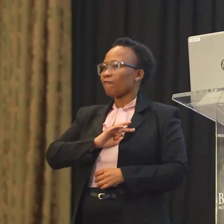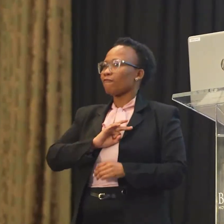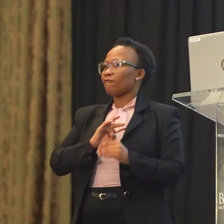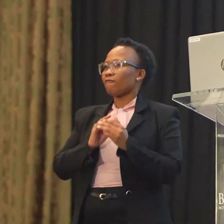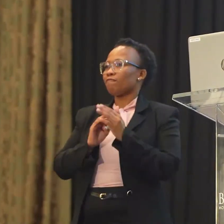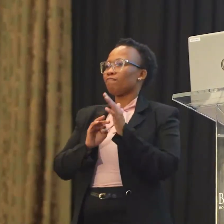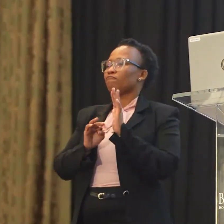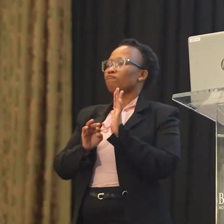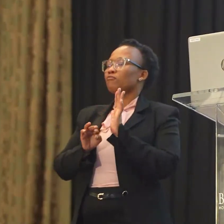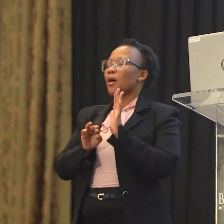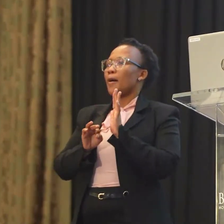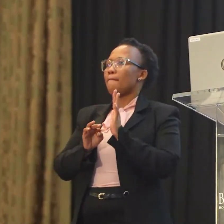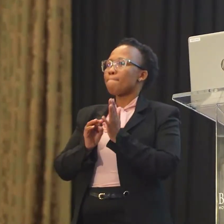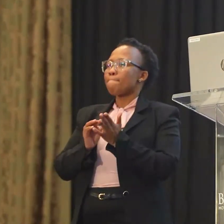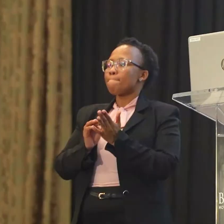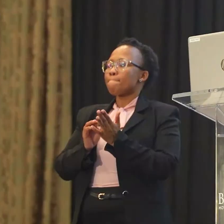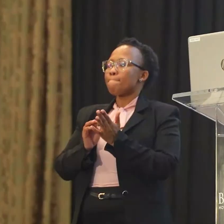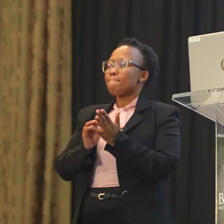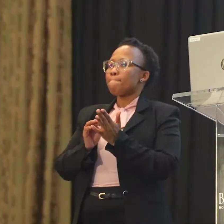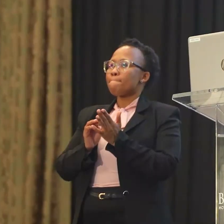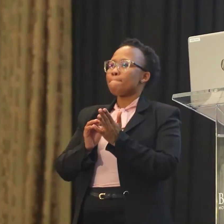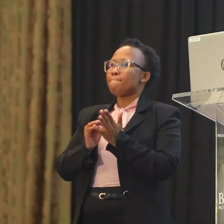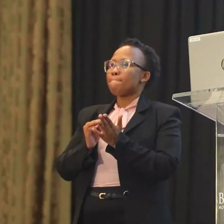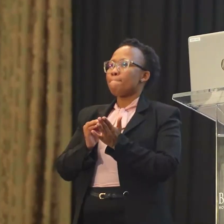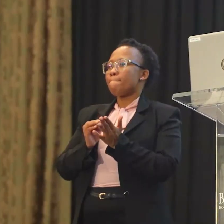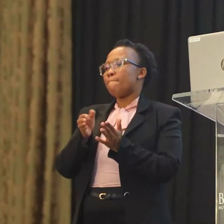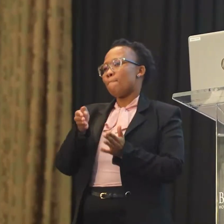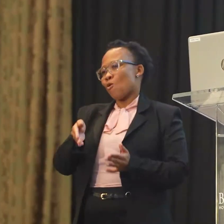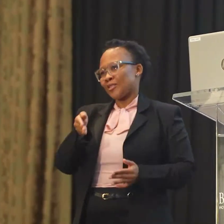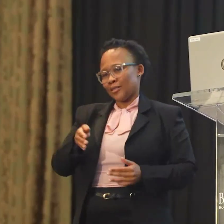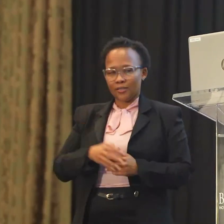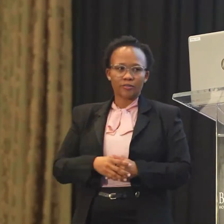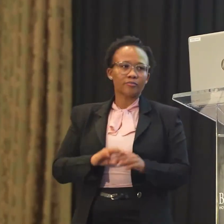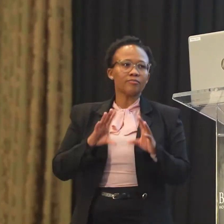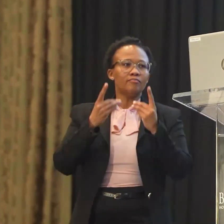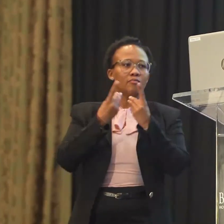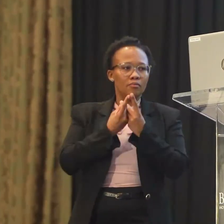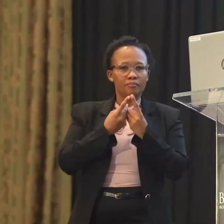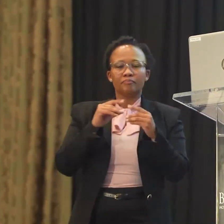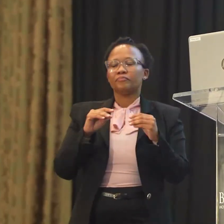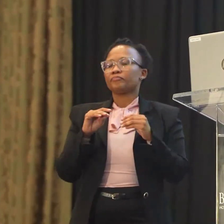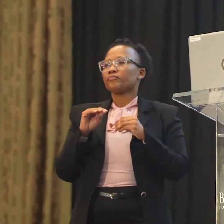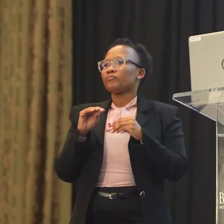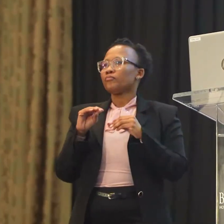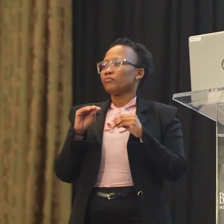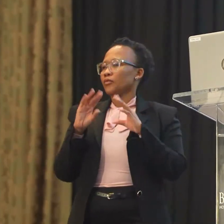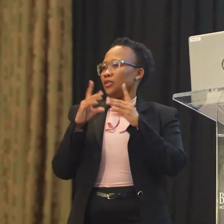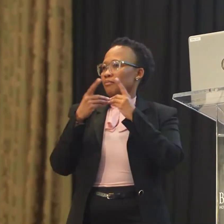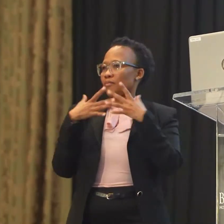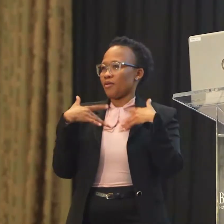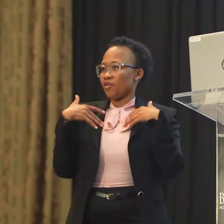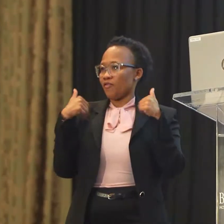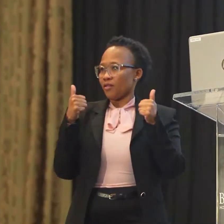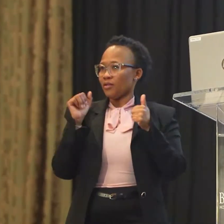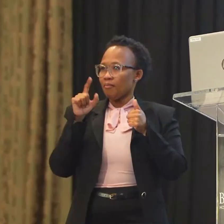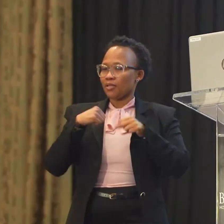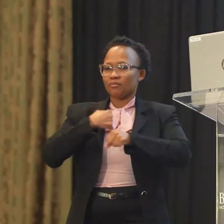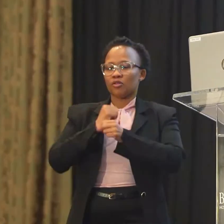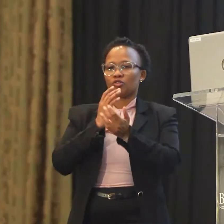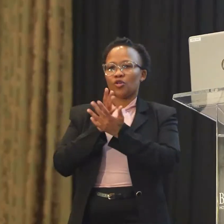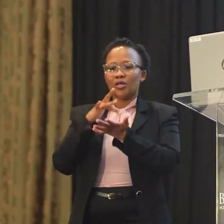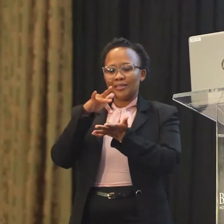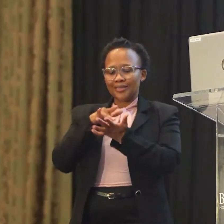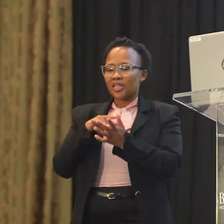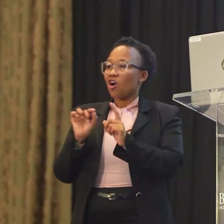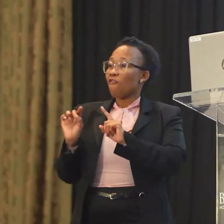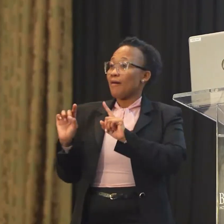for the national, provincial, and district Department of Health, this means ensuring that all centers of excellence recognize